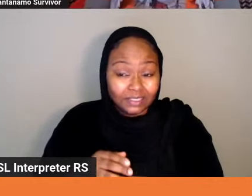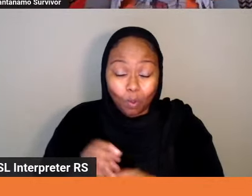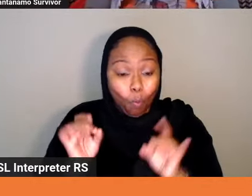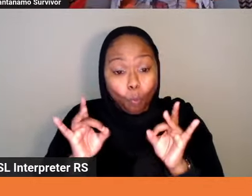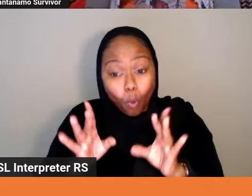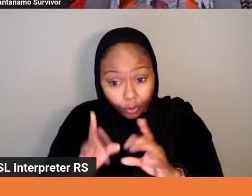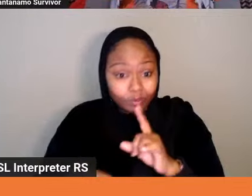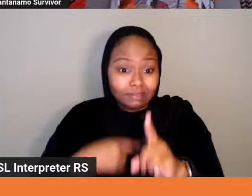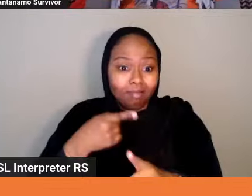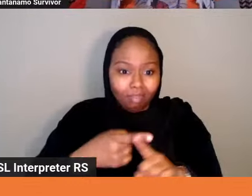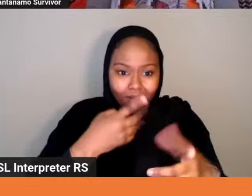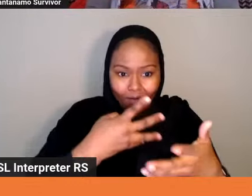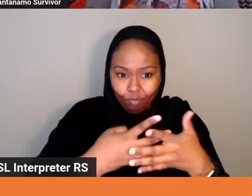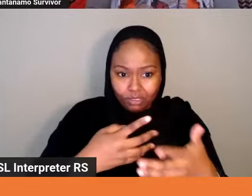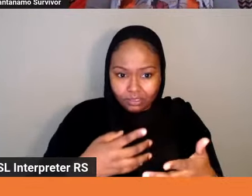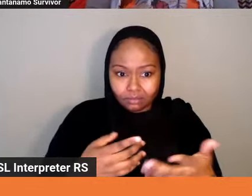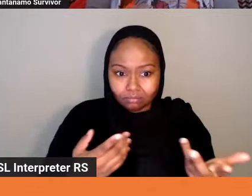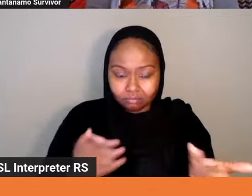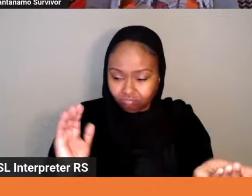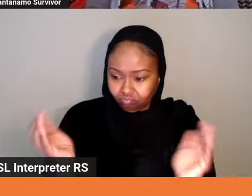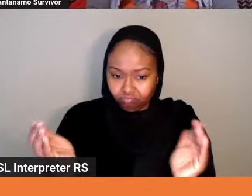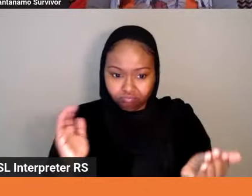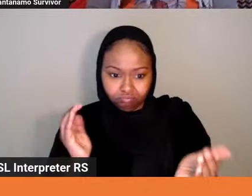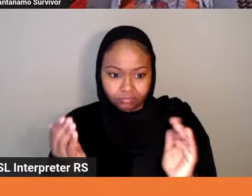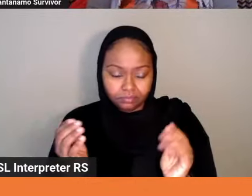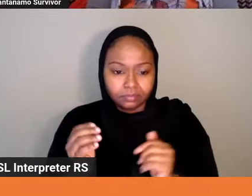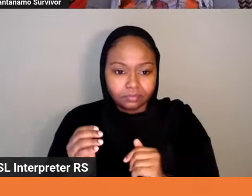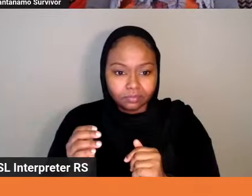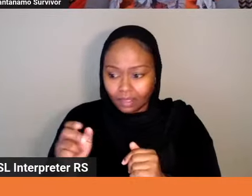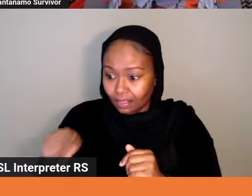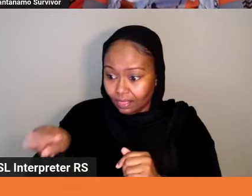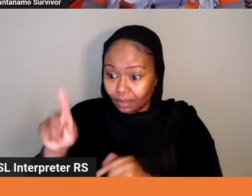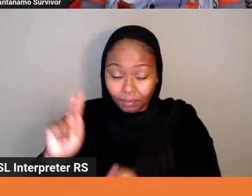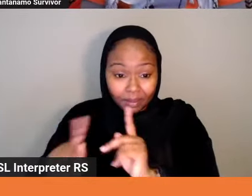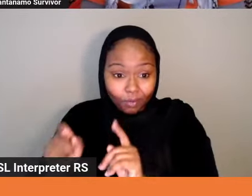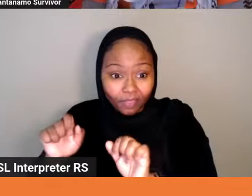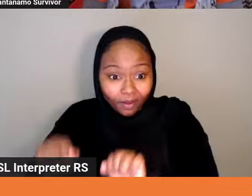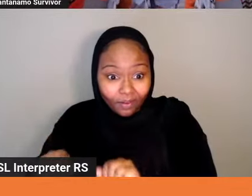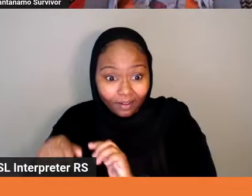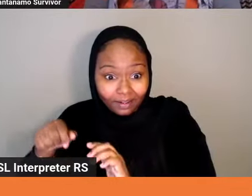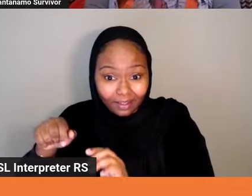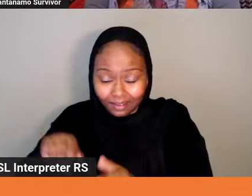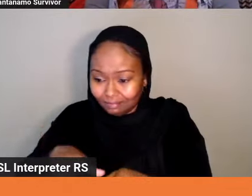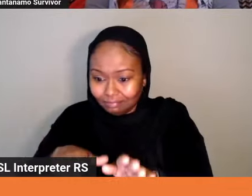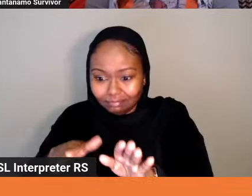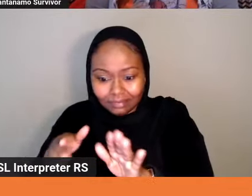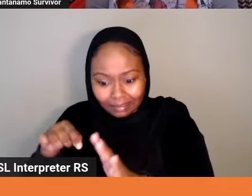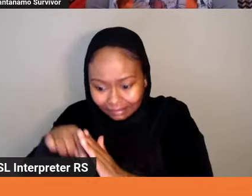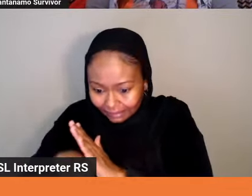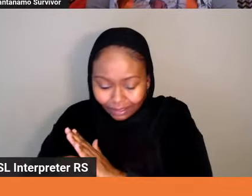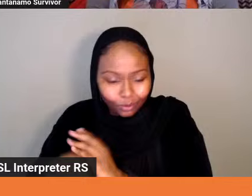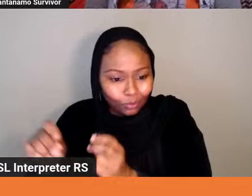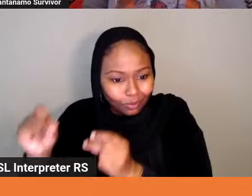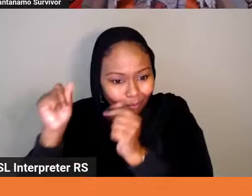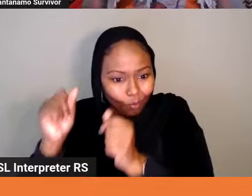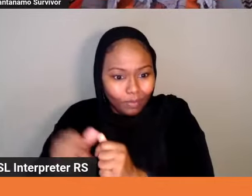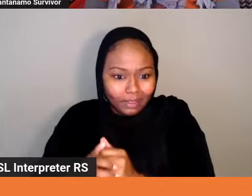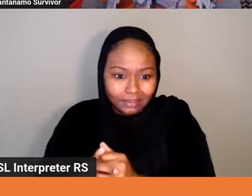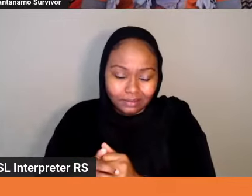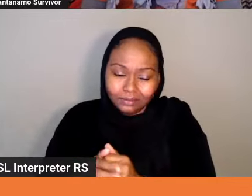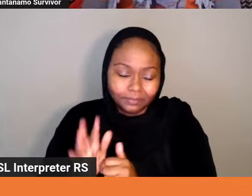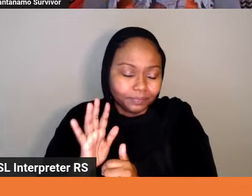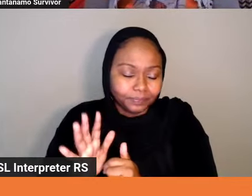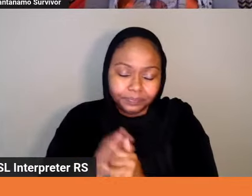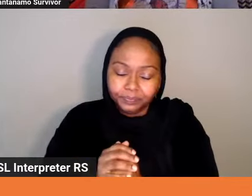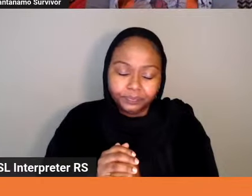worse than Guantanamo, where people can die at any moment. There is no safety, no security whatsoever. So United States, by keeping